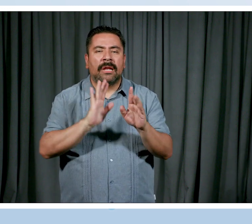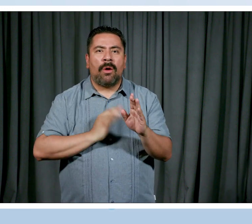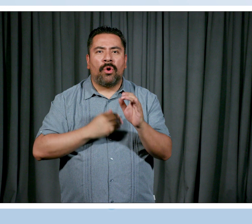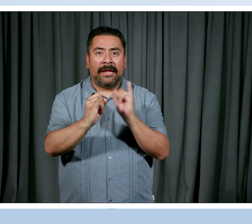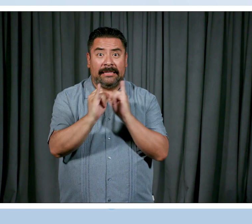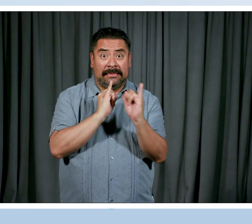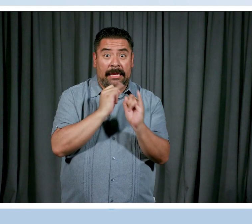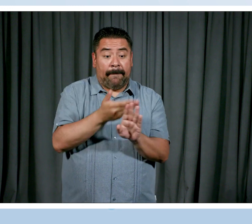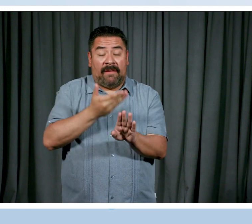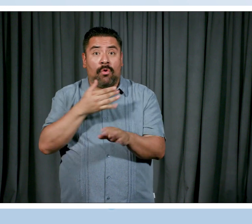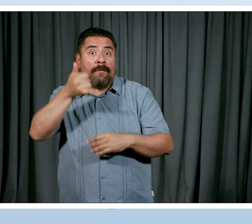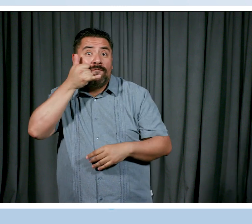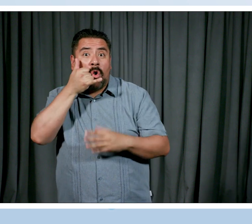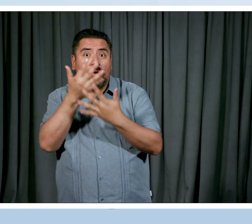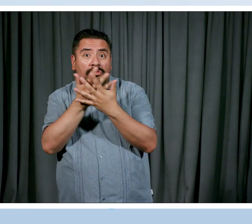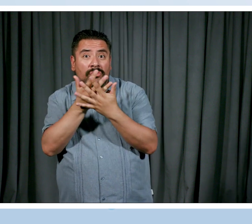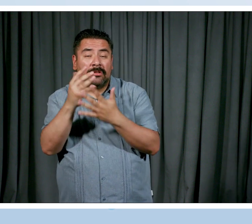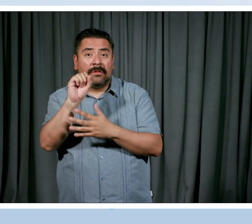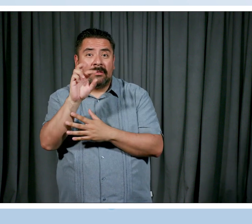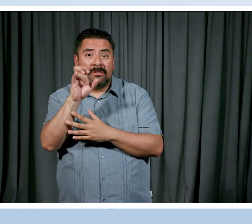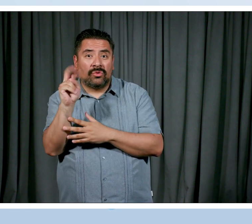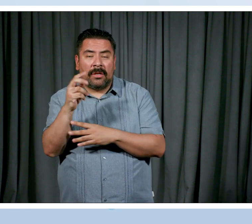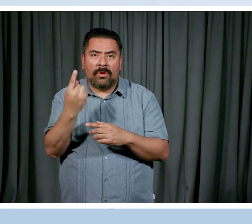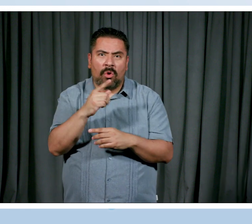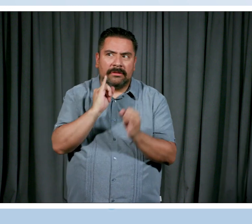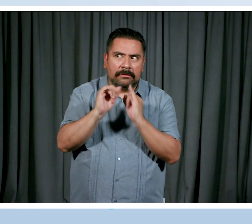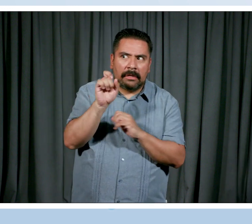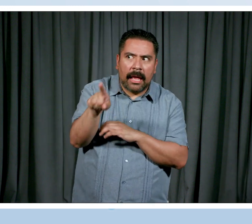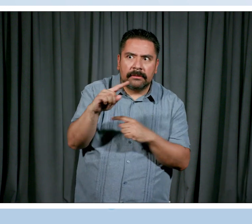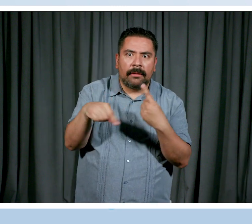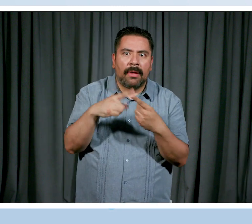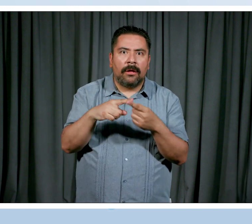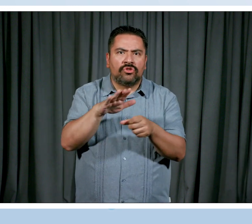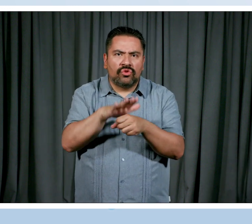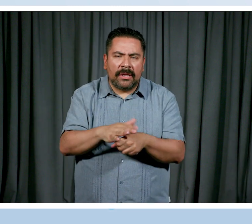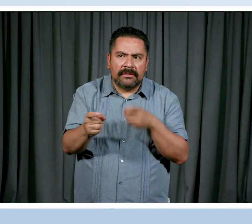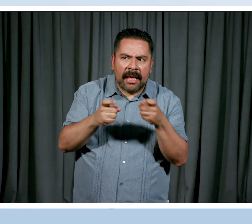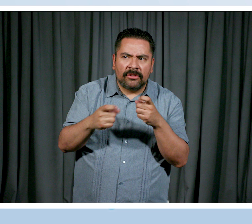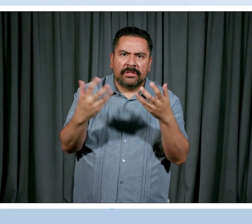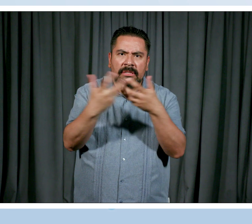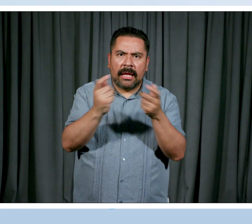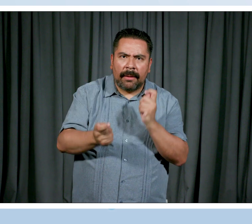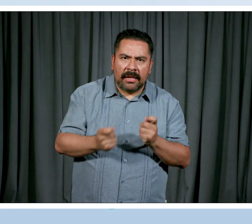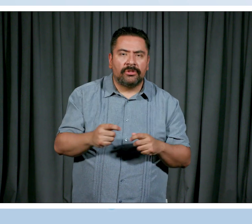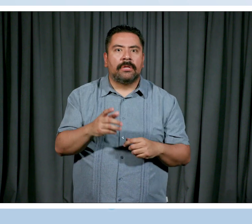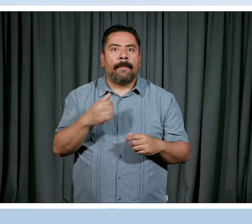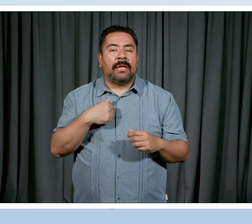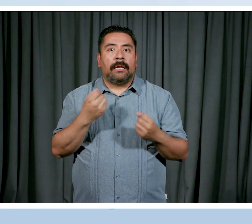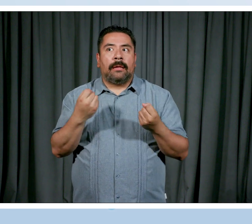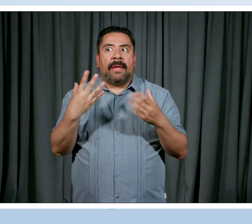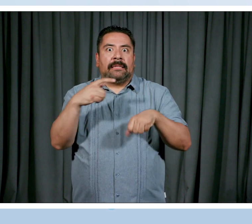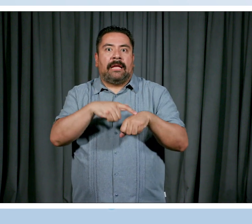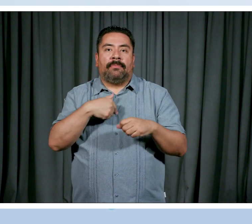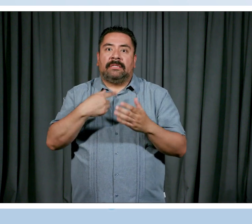intake before we're even doing phone screenings about stress management and accommodations and things like that. I talk often about law